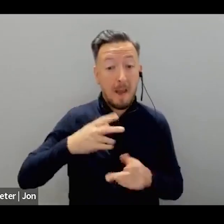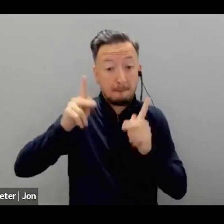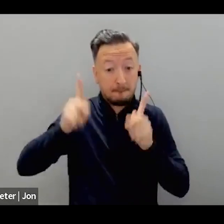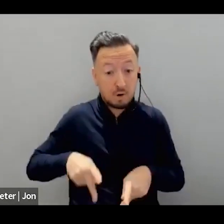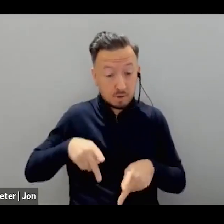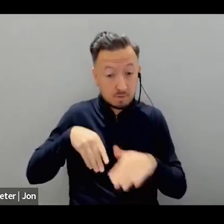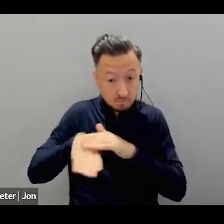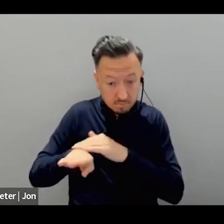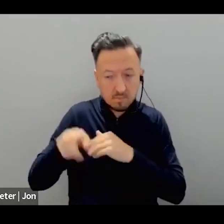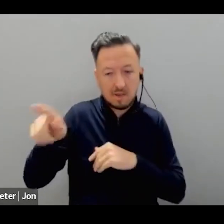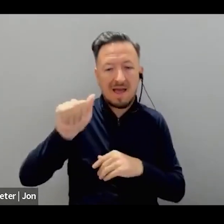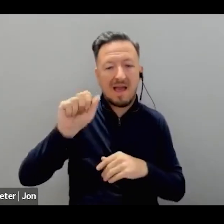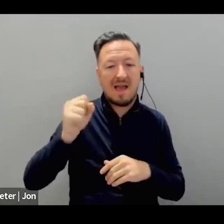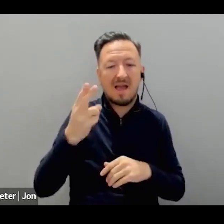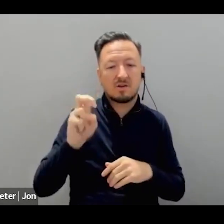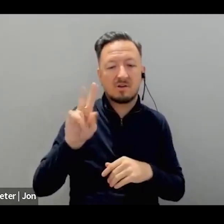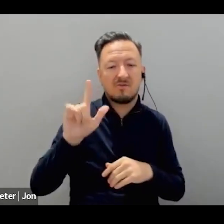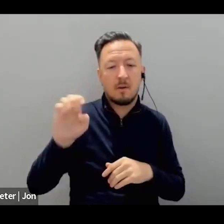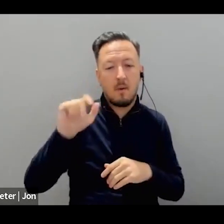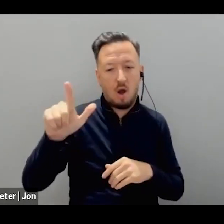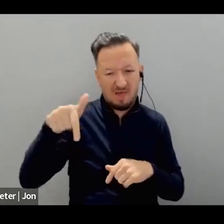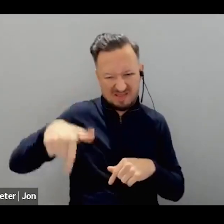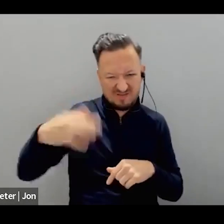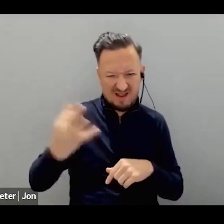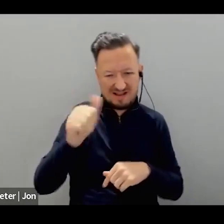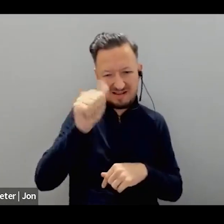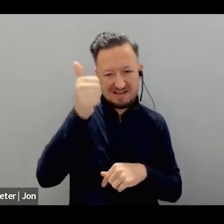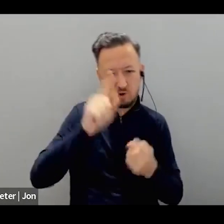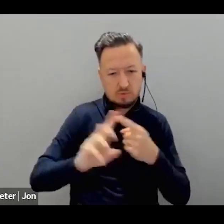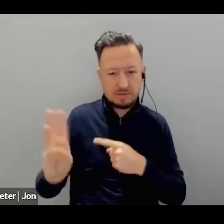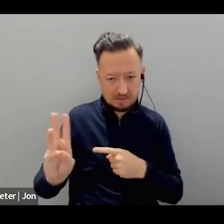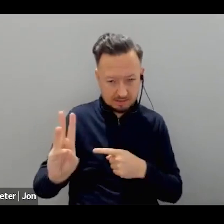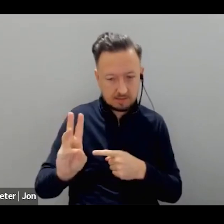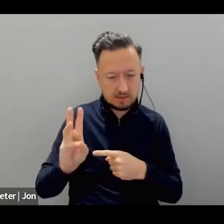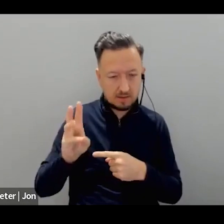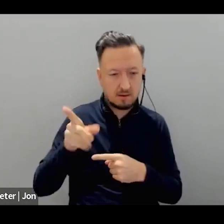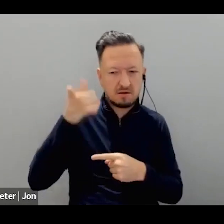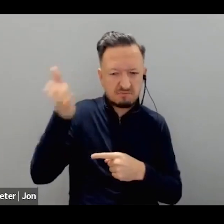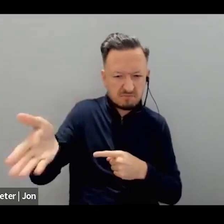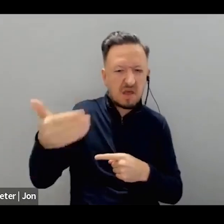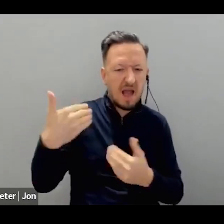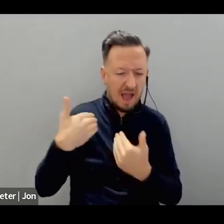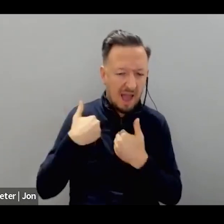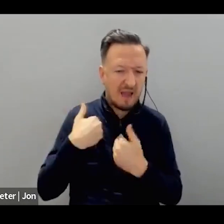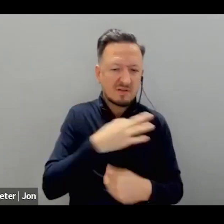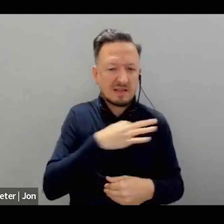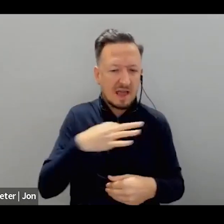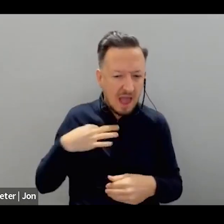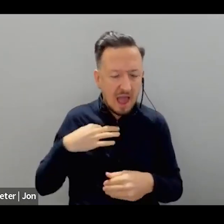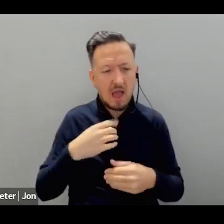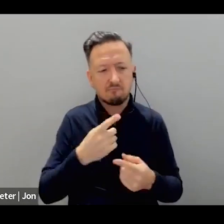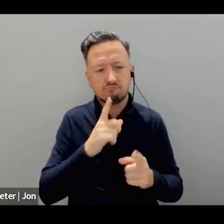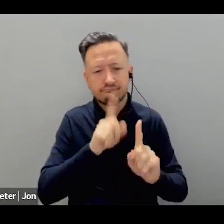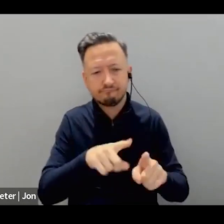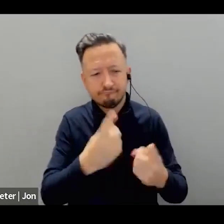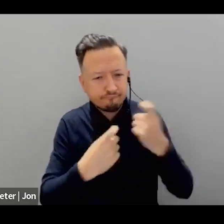Friday from 10 a.m. to 6 p.m. Staff will be on site to answer questions and accept applications.